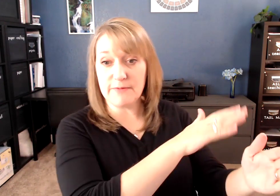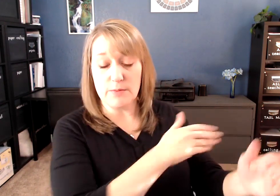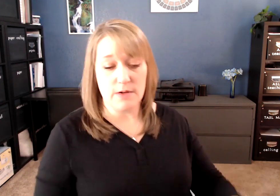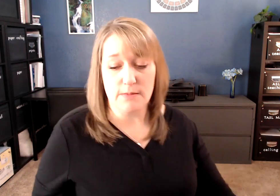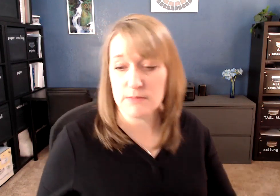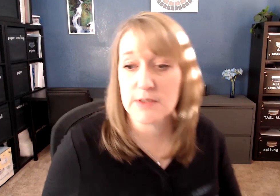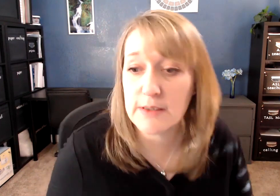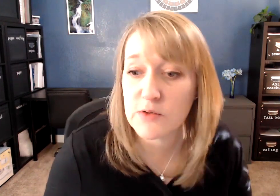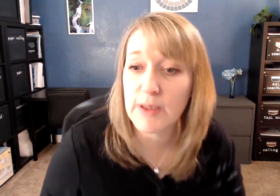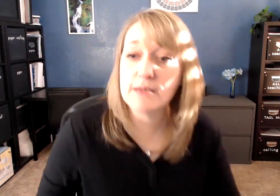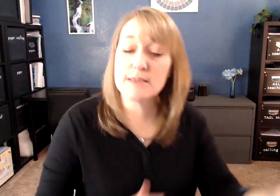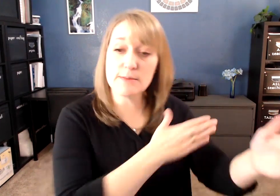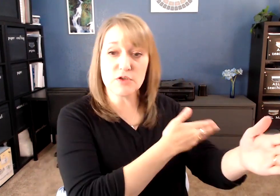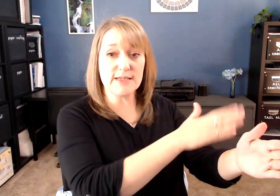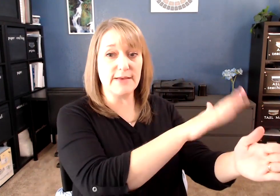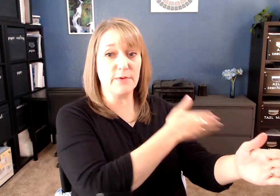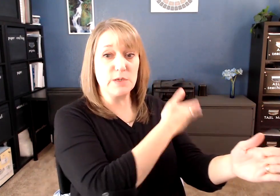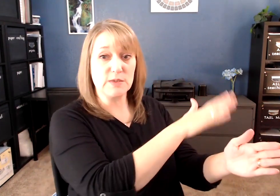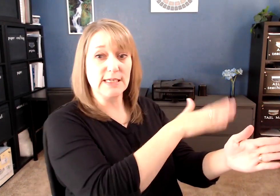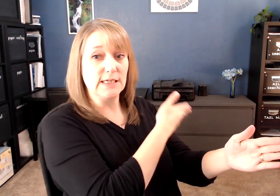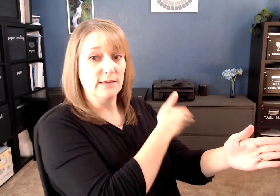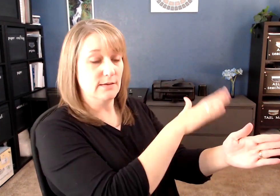for, sorry, scoot back, similar to the sign for music,